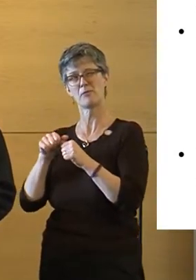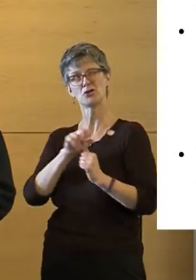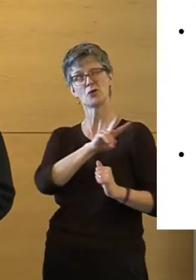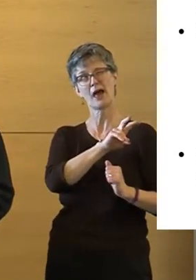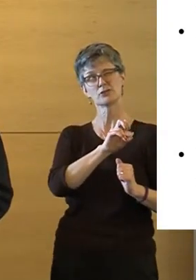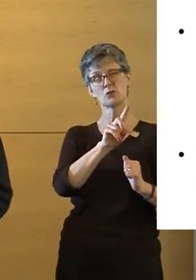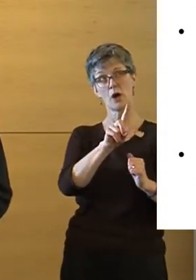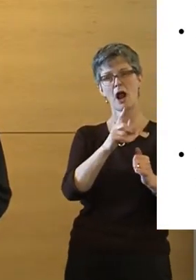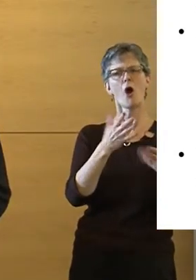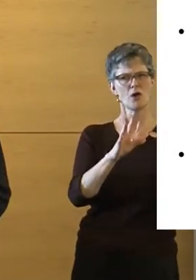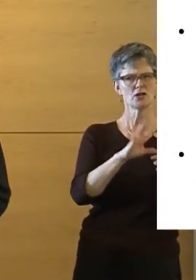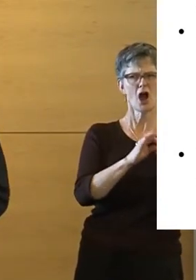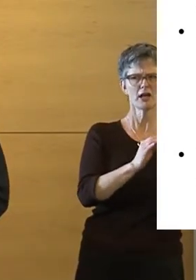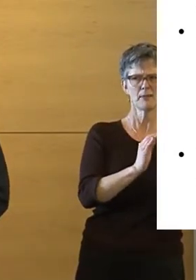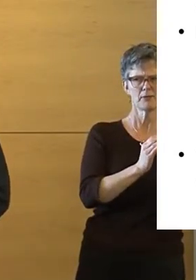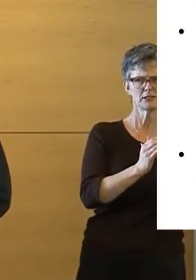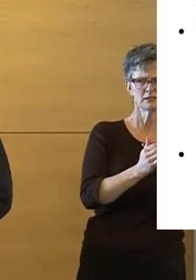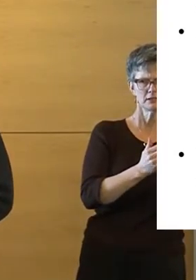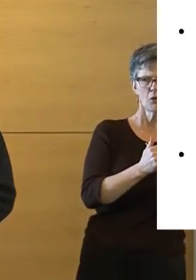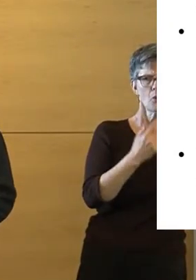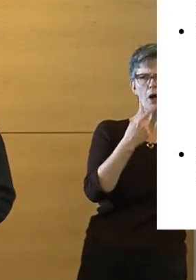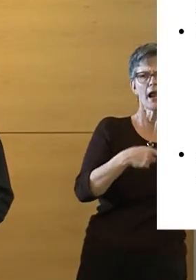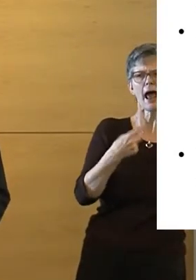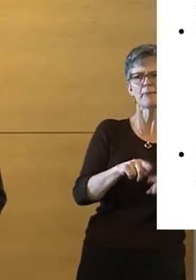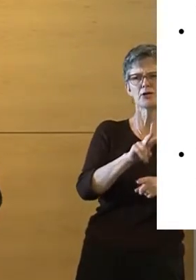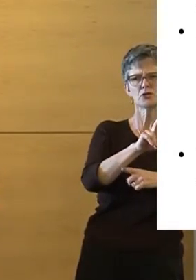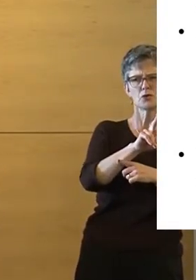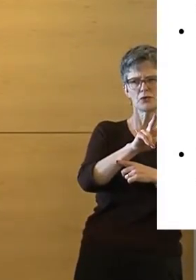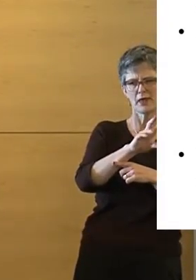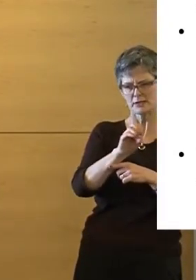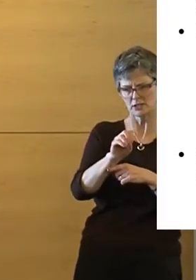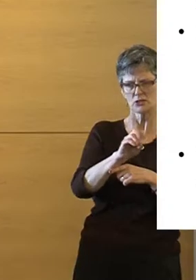So tag PDF was introduced in